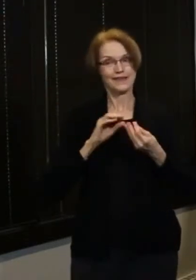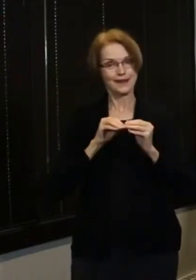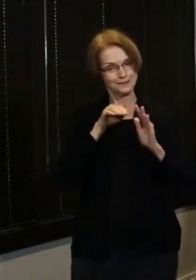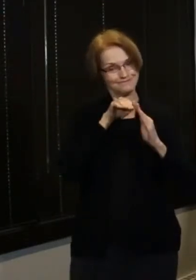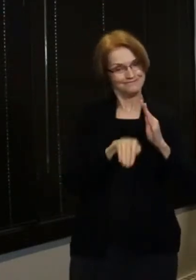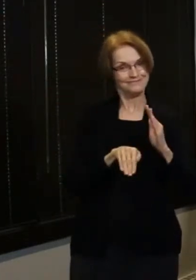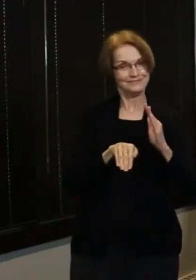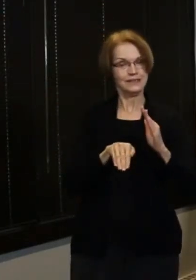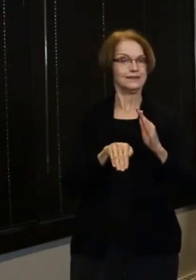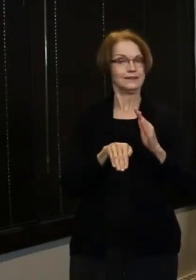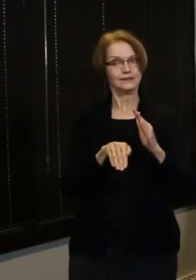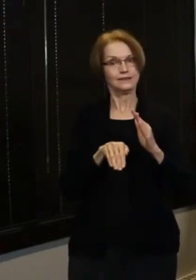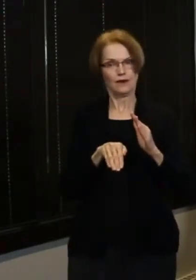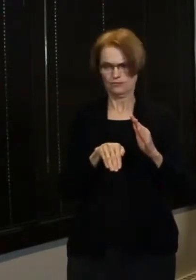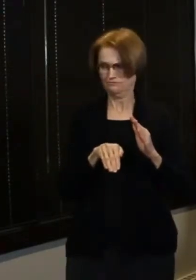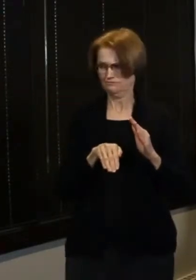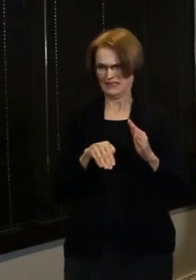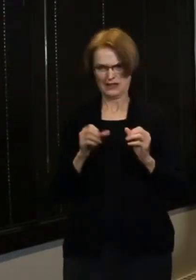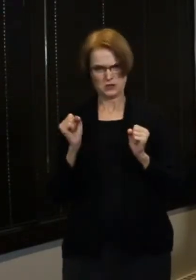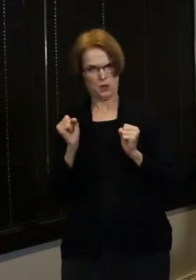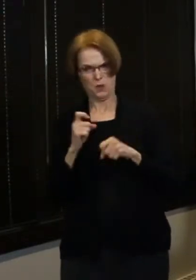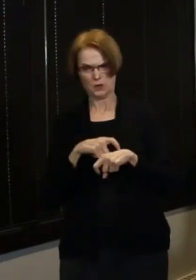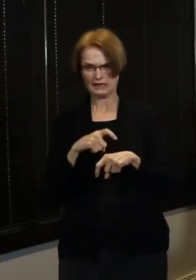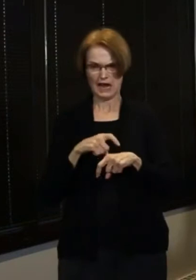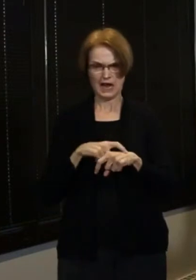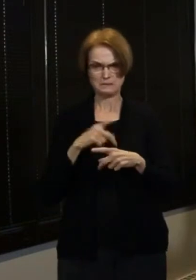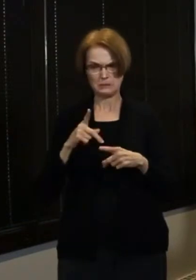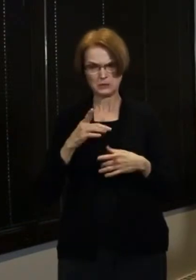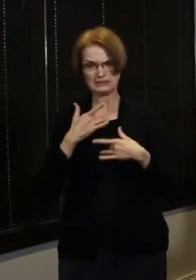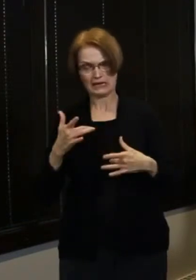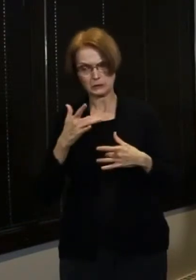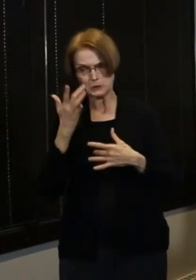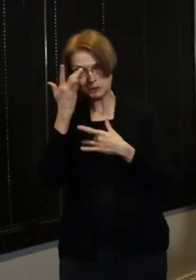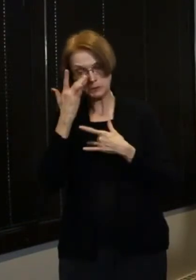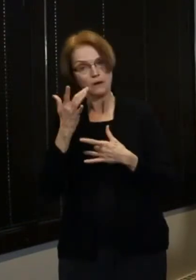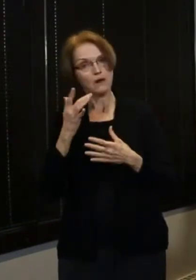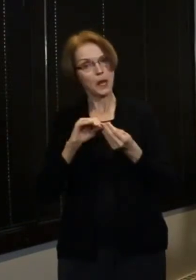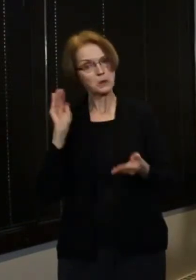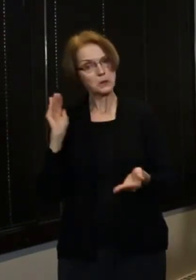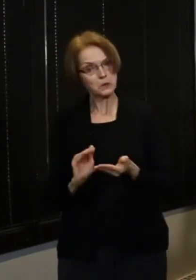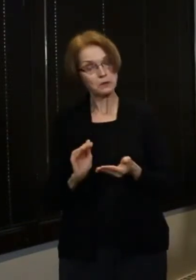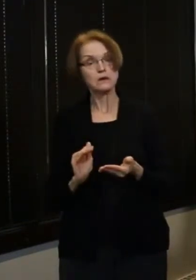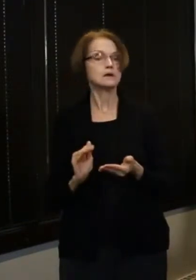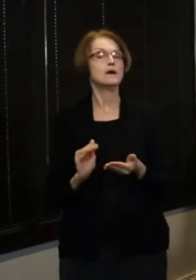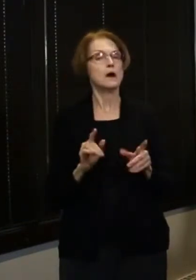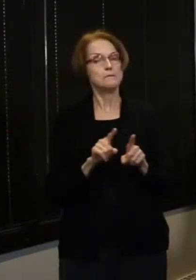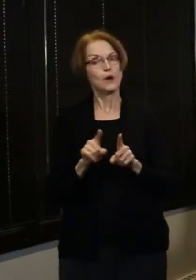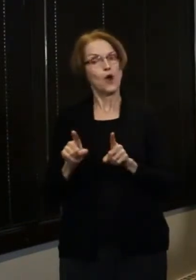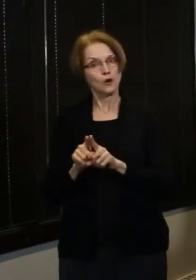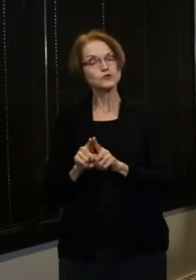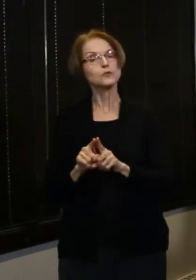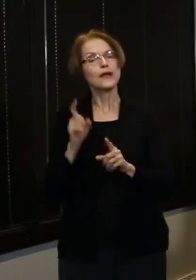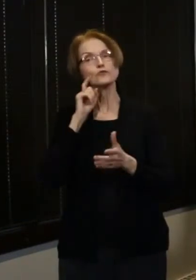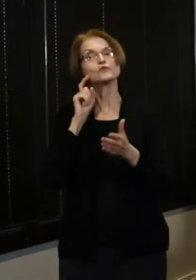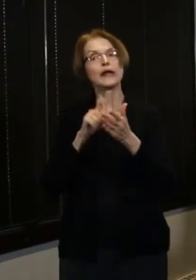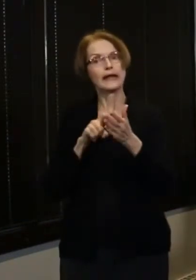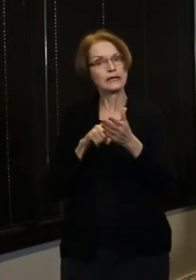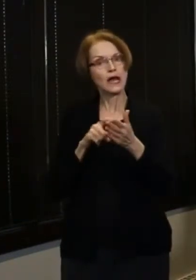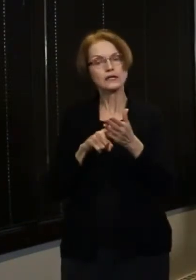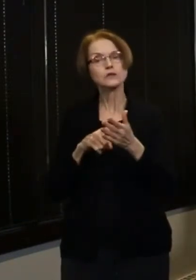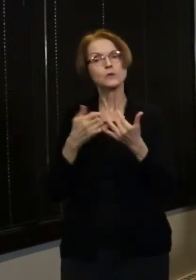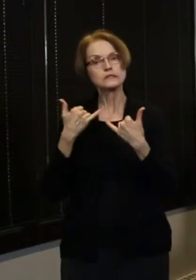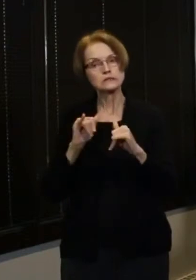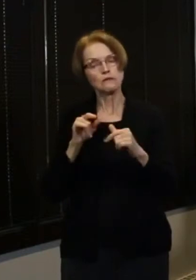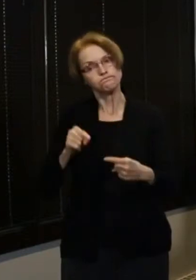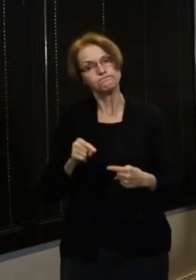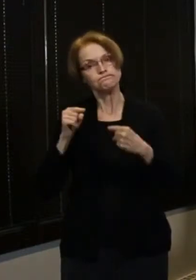have come down, especially during this time of the year. But it's important for us to also recognize that we got a ways to go. We do,